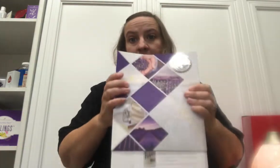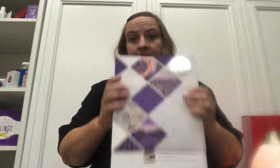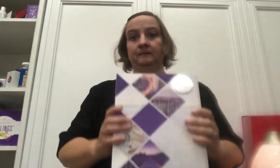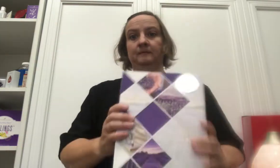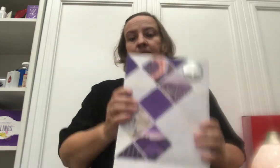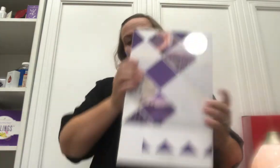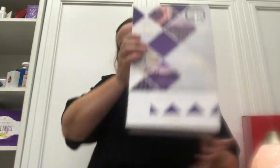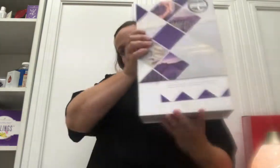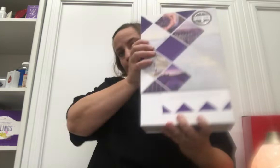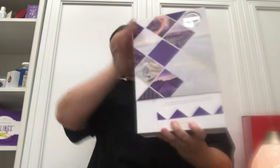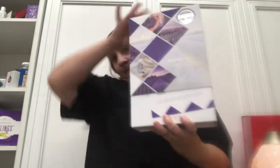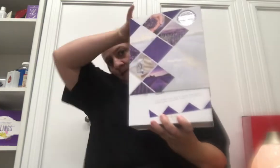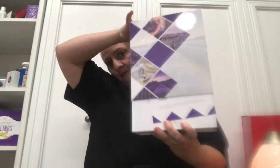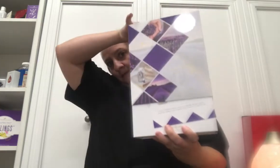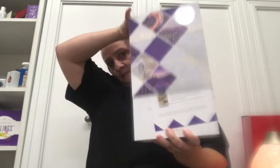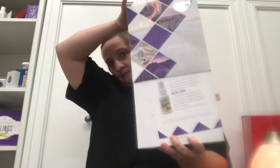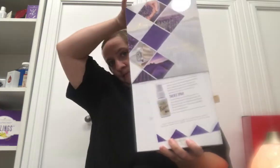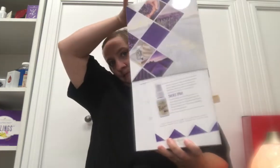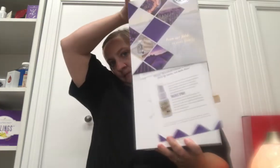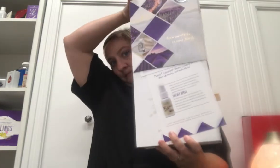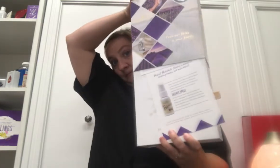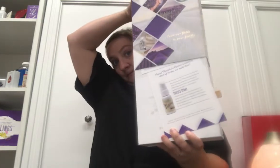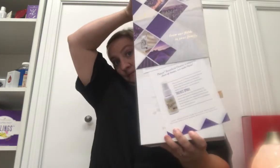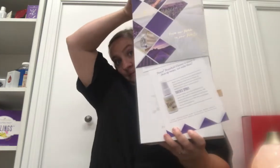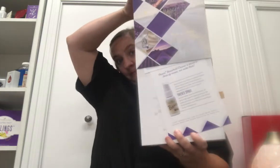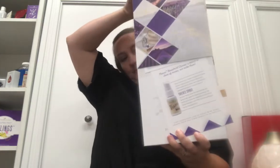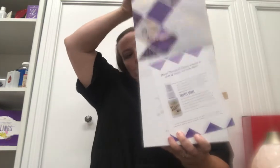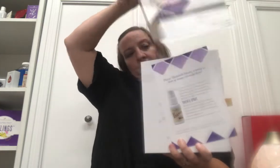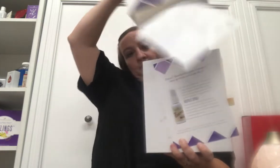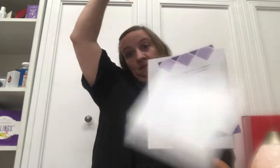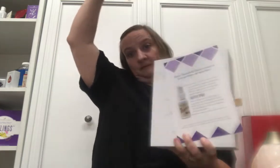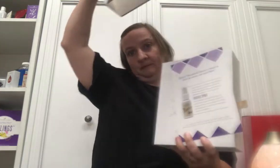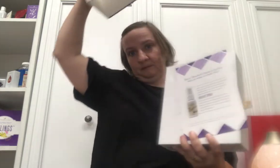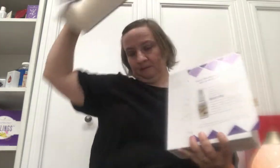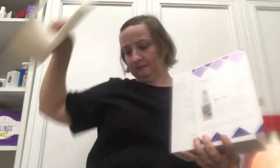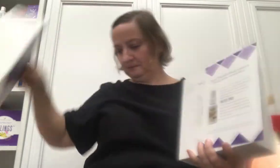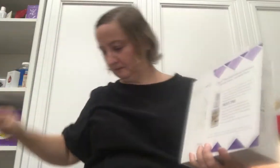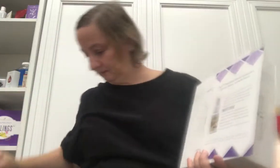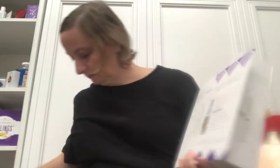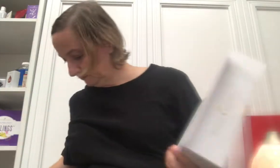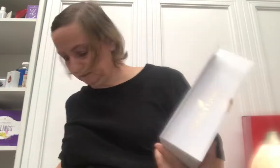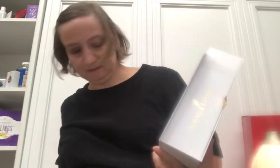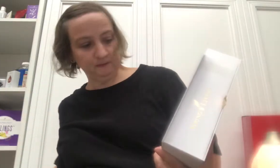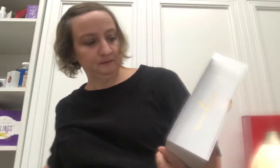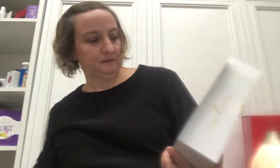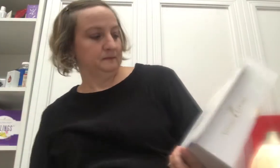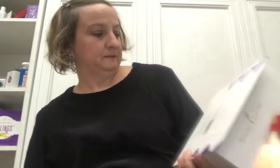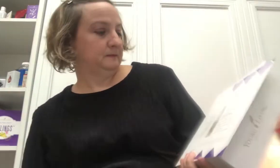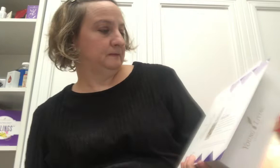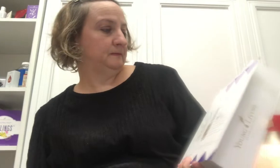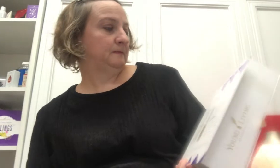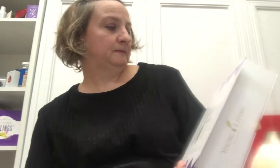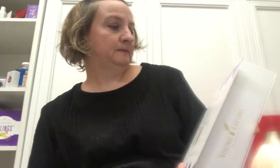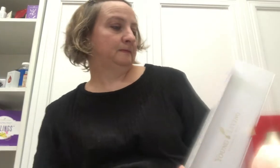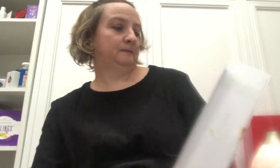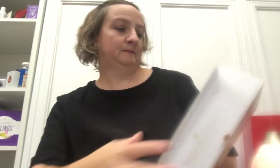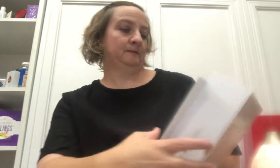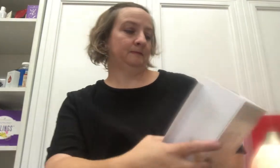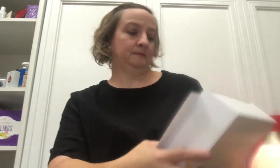And then there's this sleeve on the outside of the box that you'll just remove like this, and some other little papers inside.